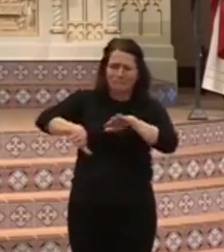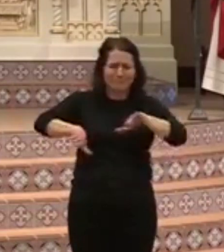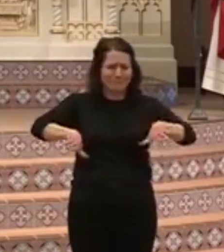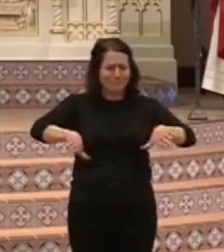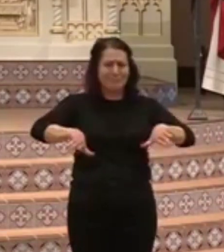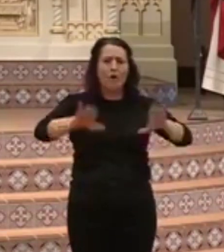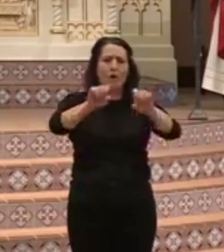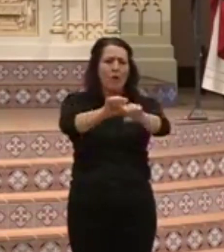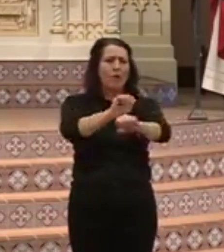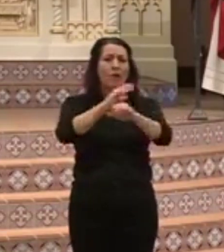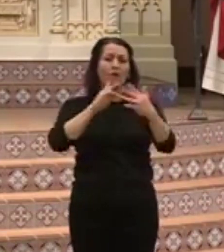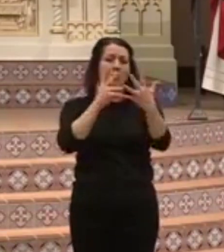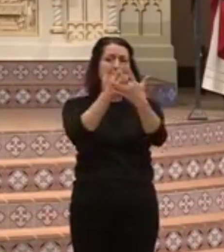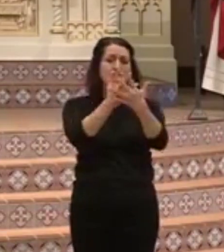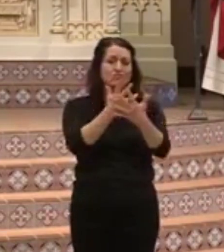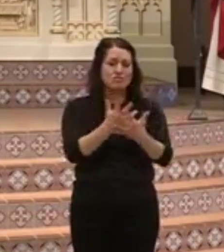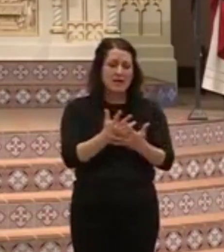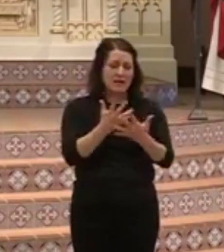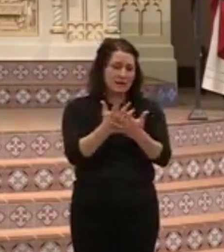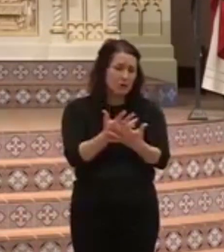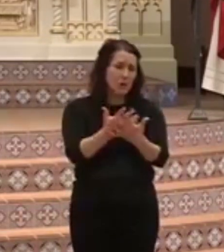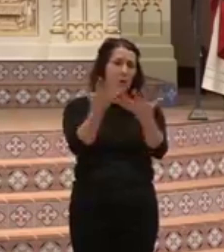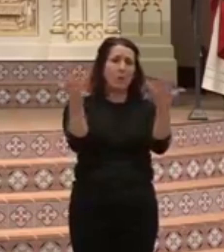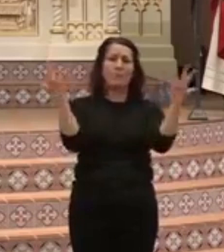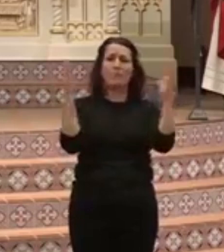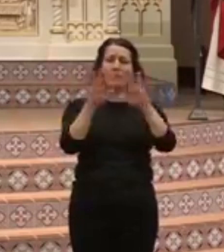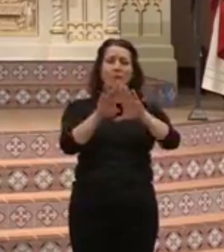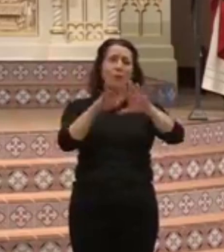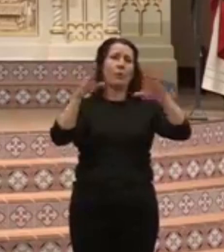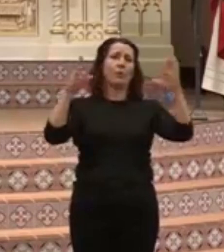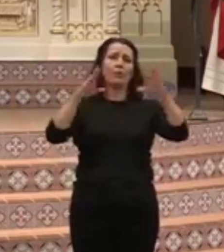prisons, loosen fetters,